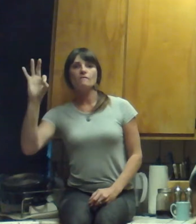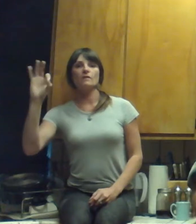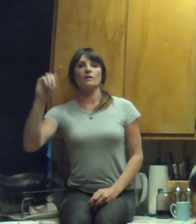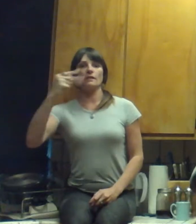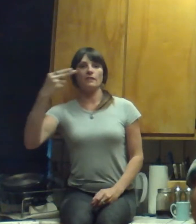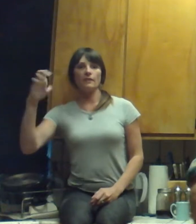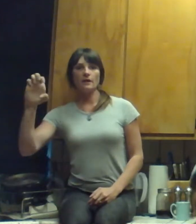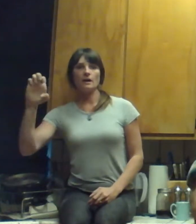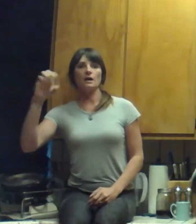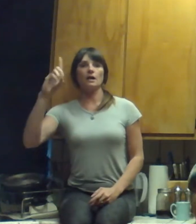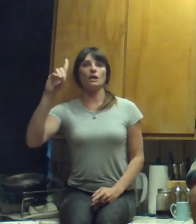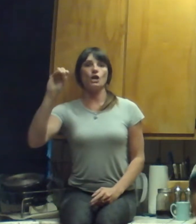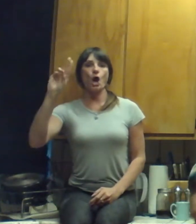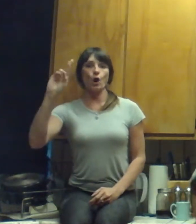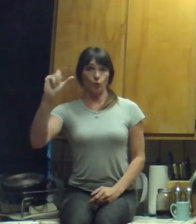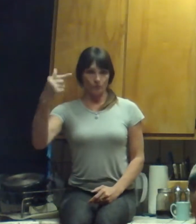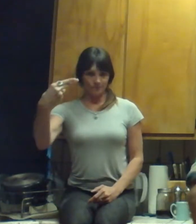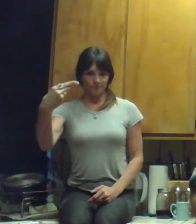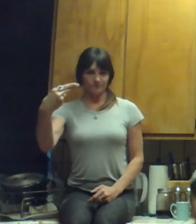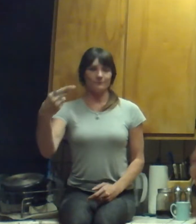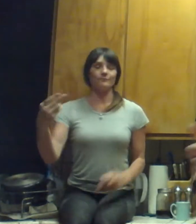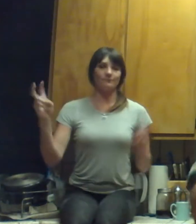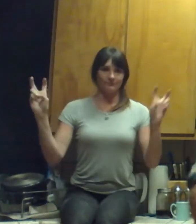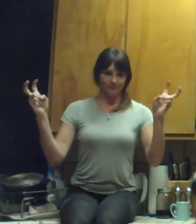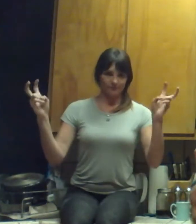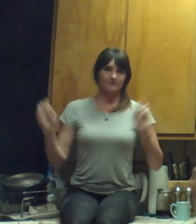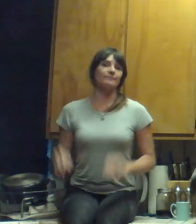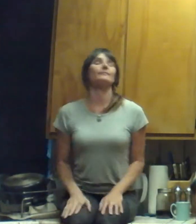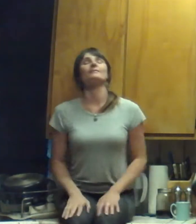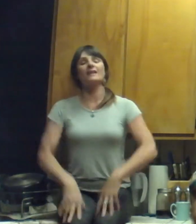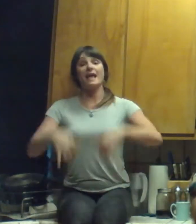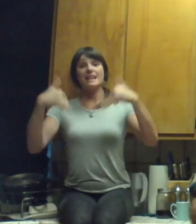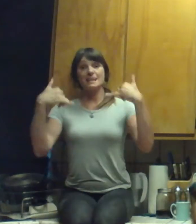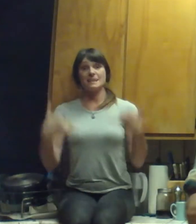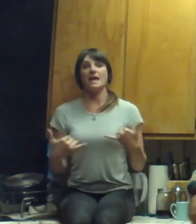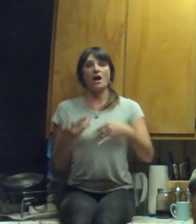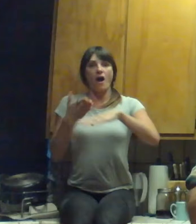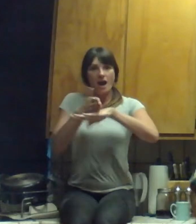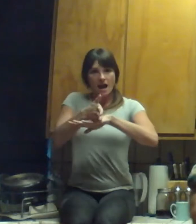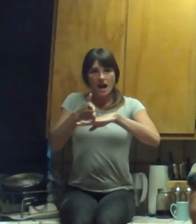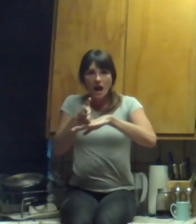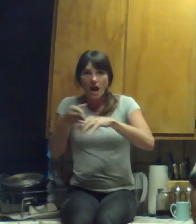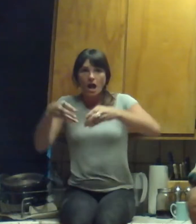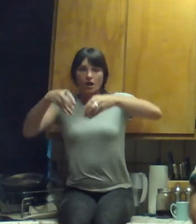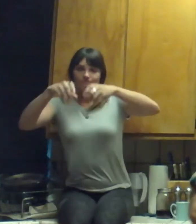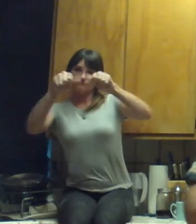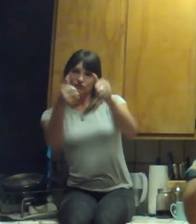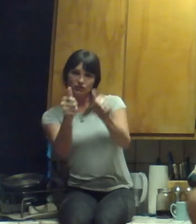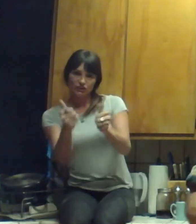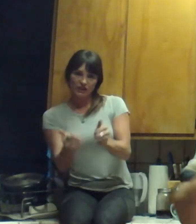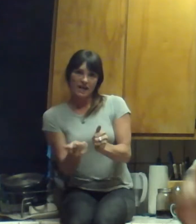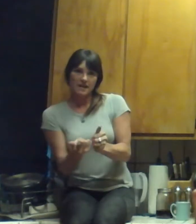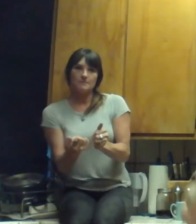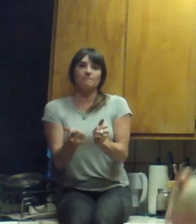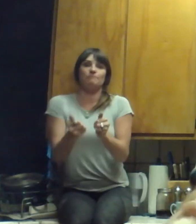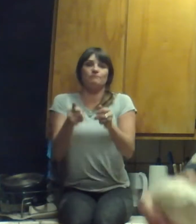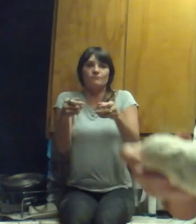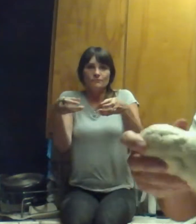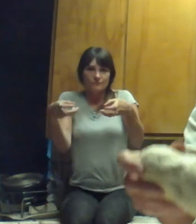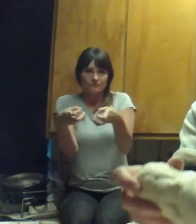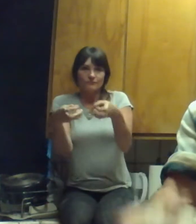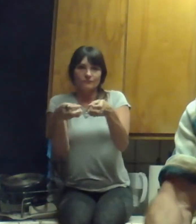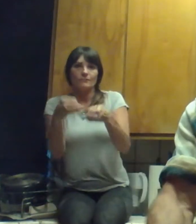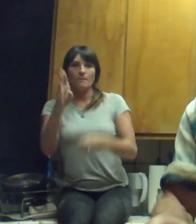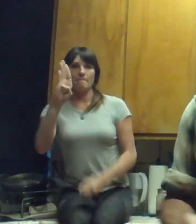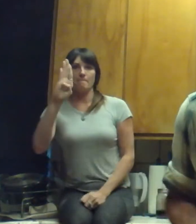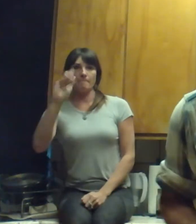now is cut it and form it into little bagels. So let's do